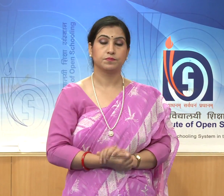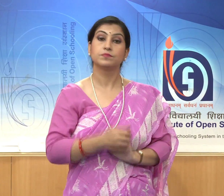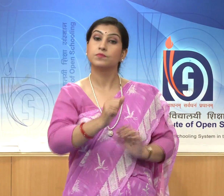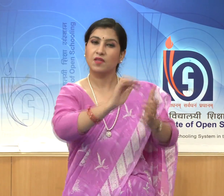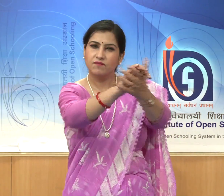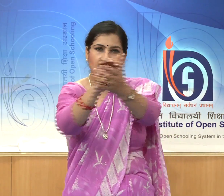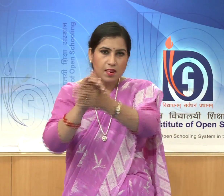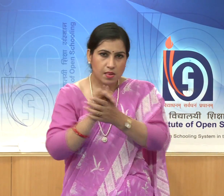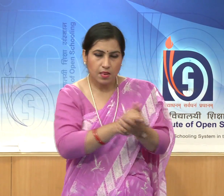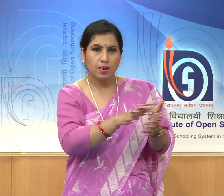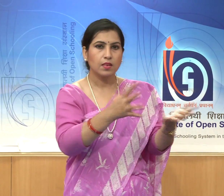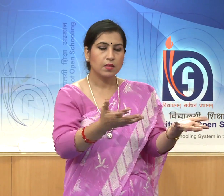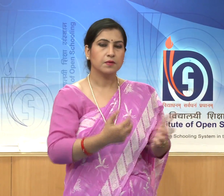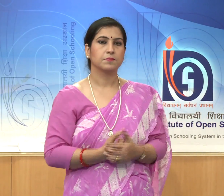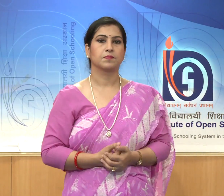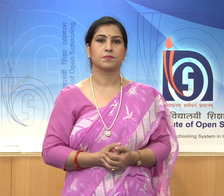with their friends,